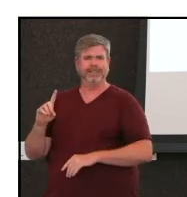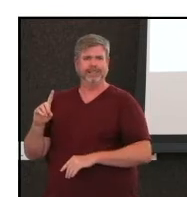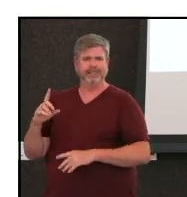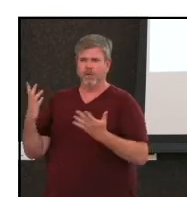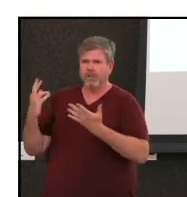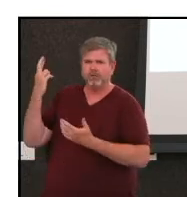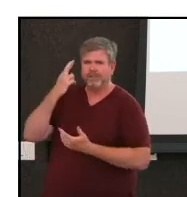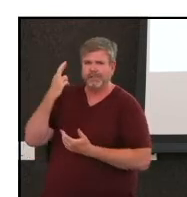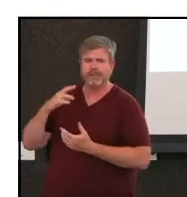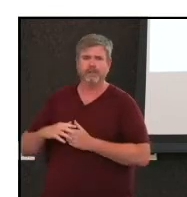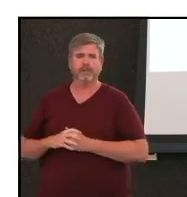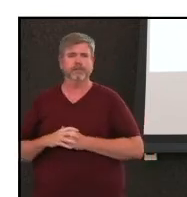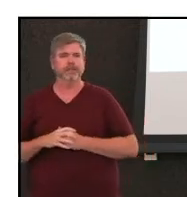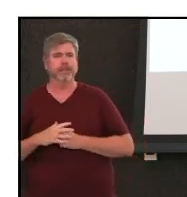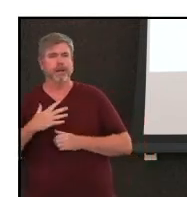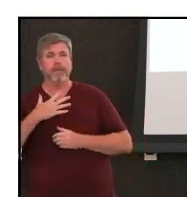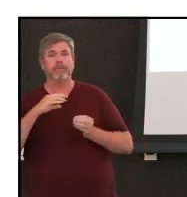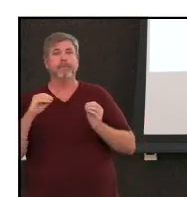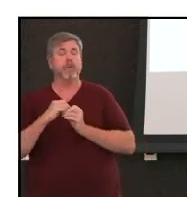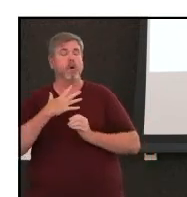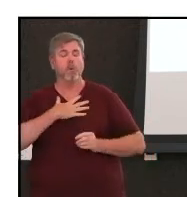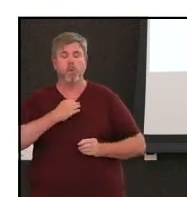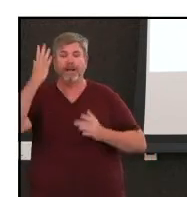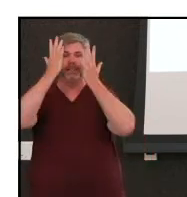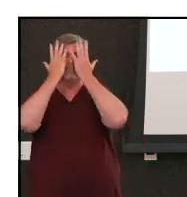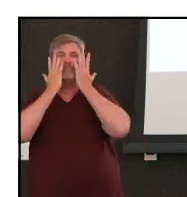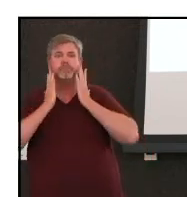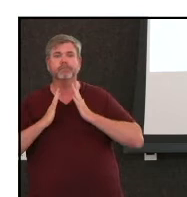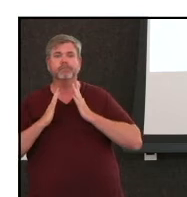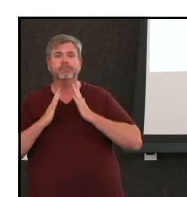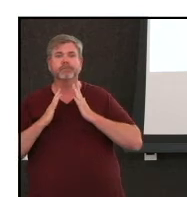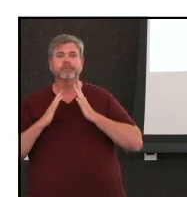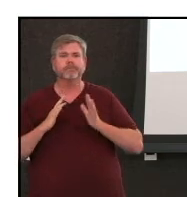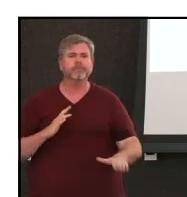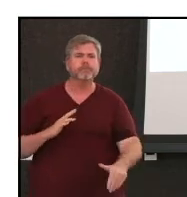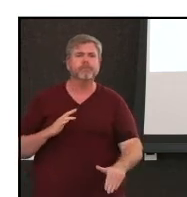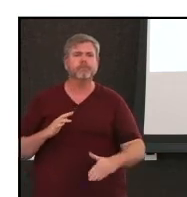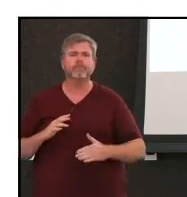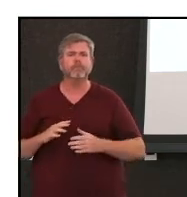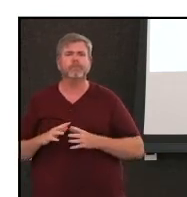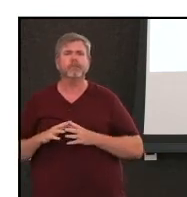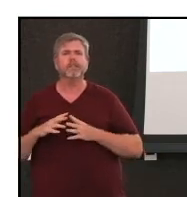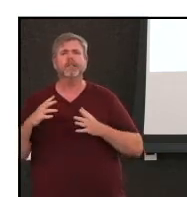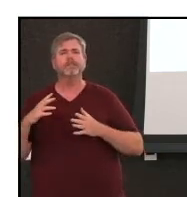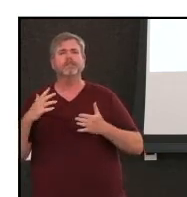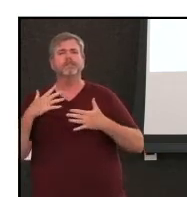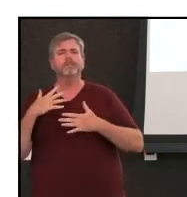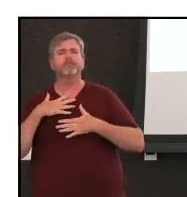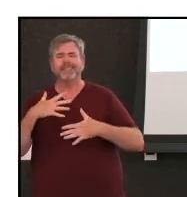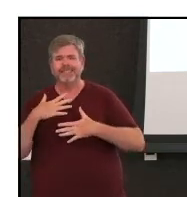very slowly. They may have stopped breathing. They may be making kind of funny gurgly sounds.